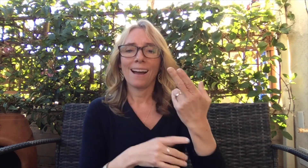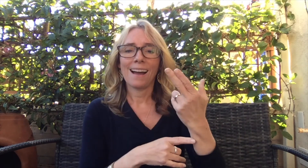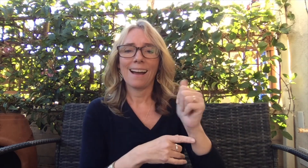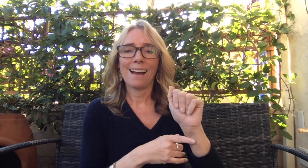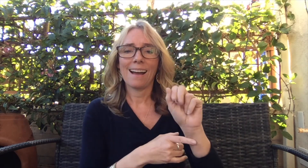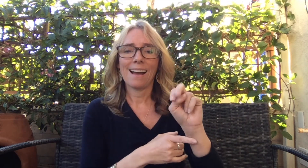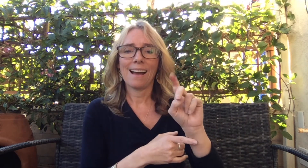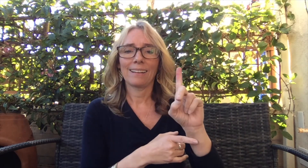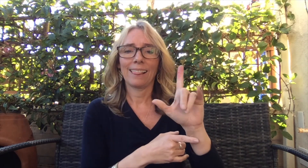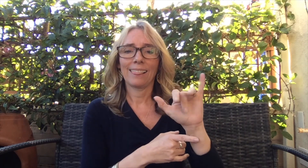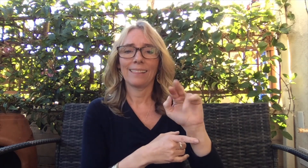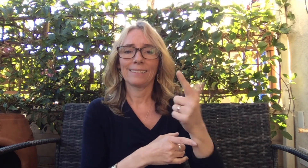Quite some time ago,